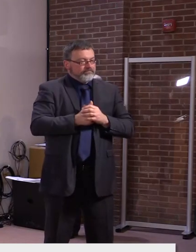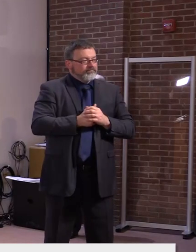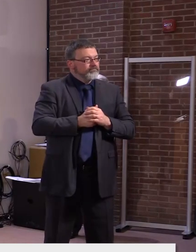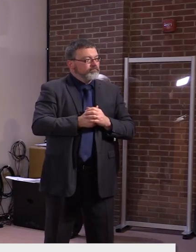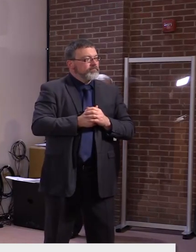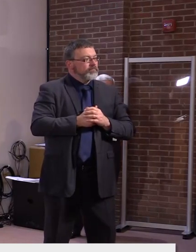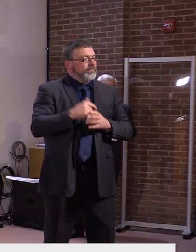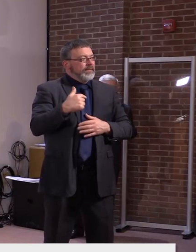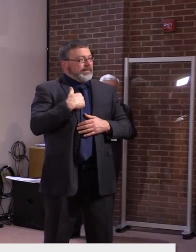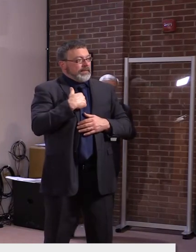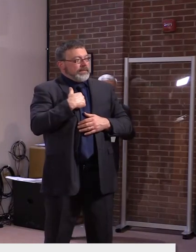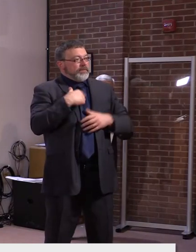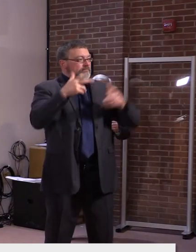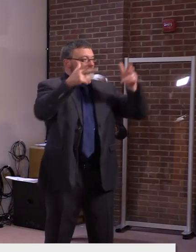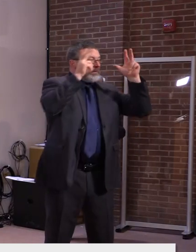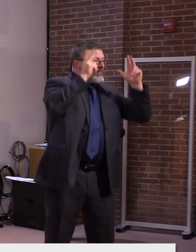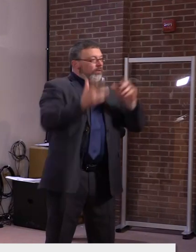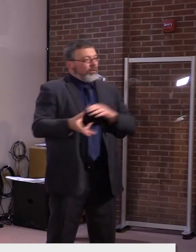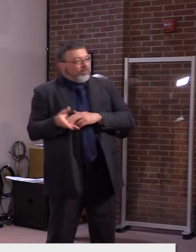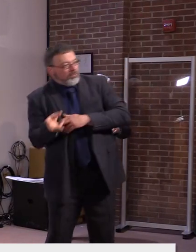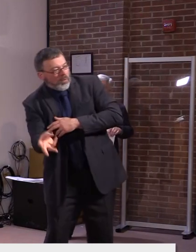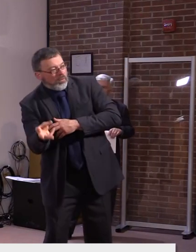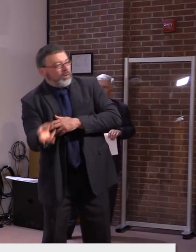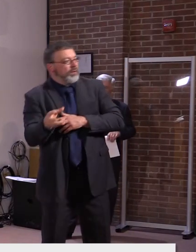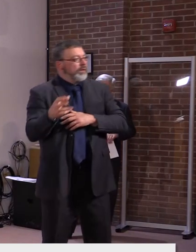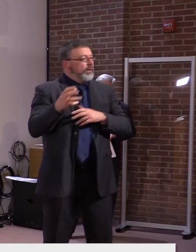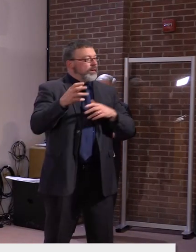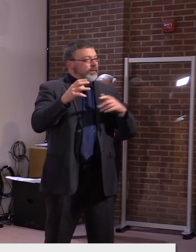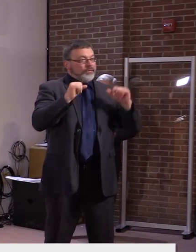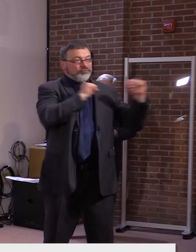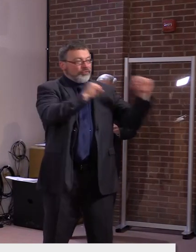include basketball, bowling, competitive